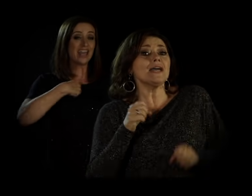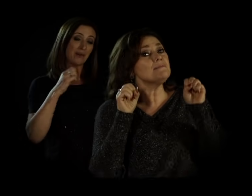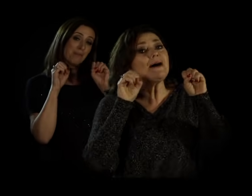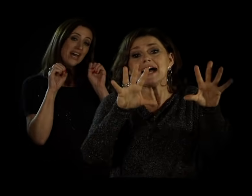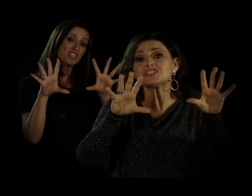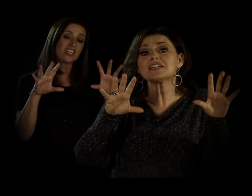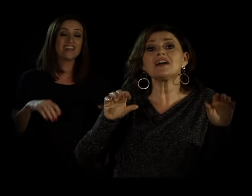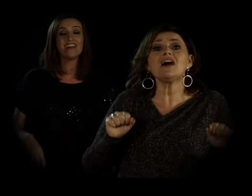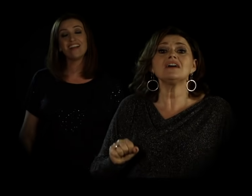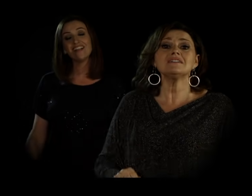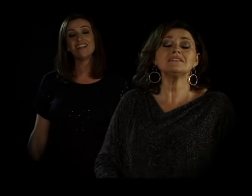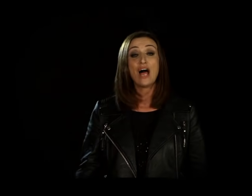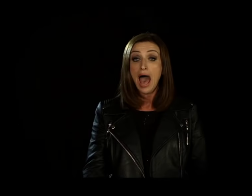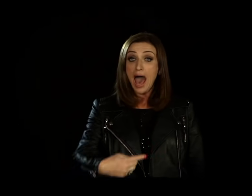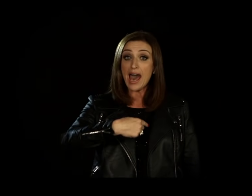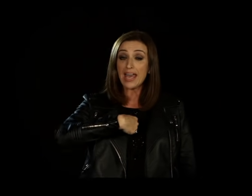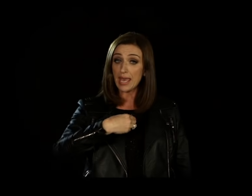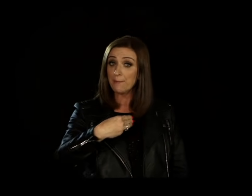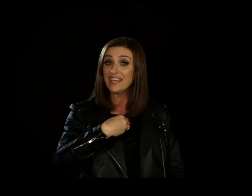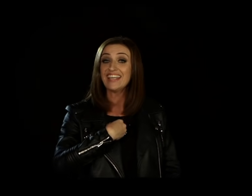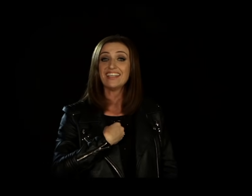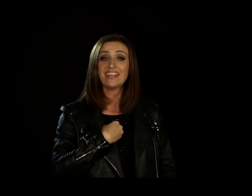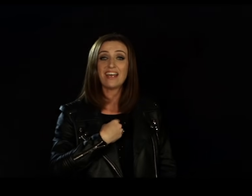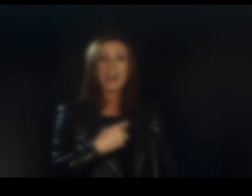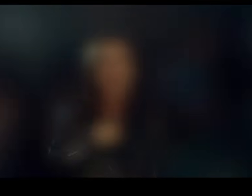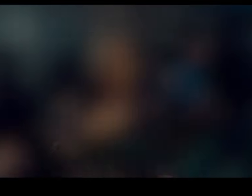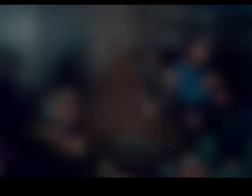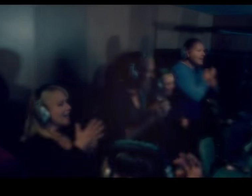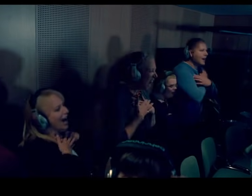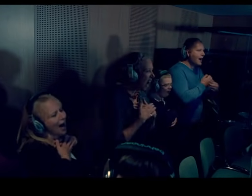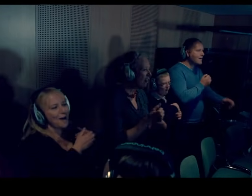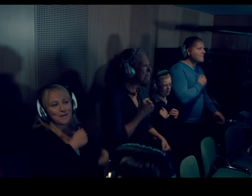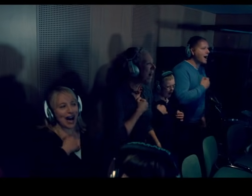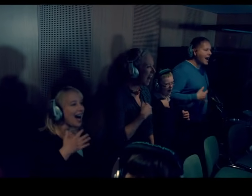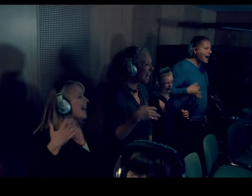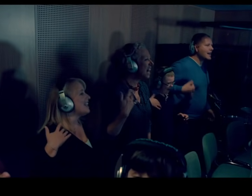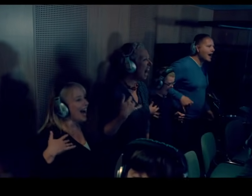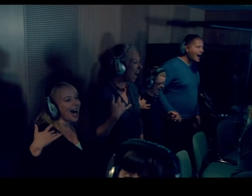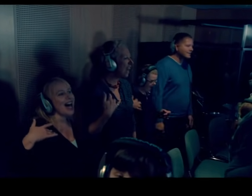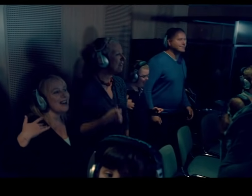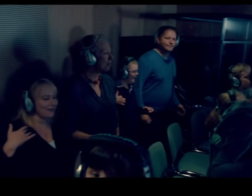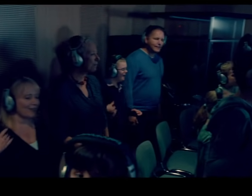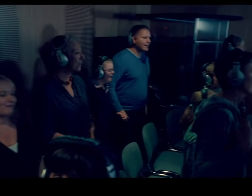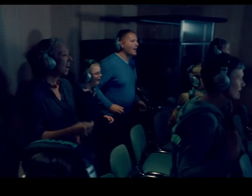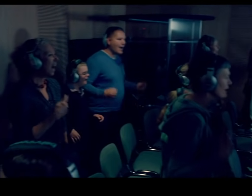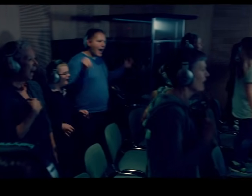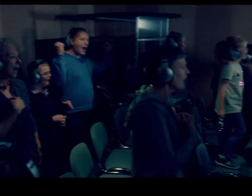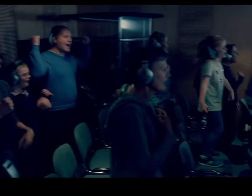am magical I am me, I love my life I am